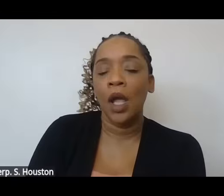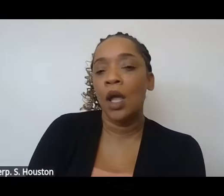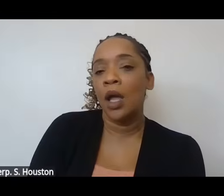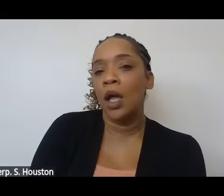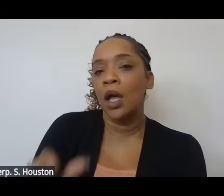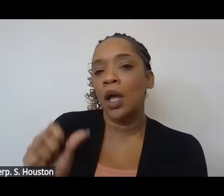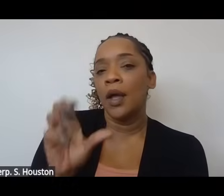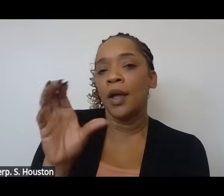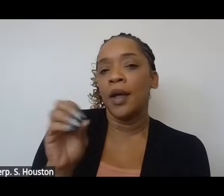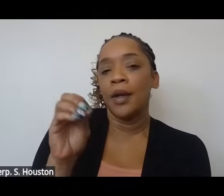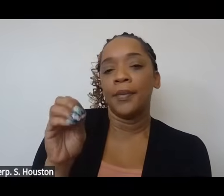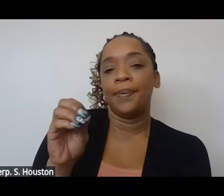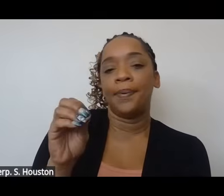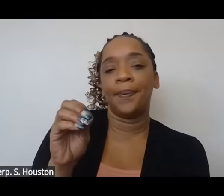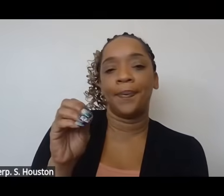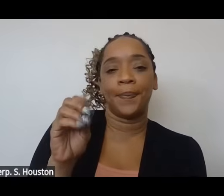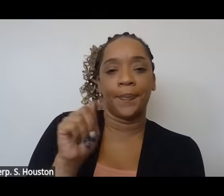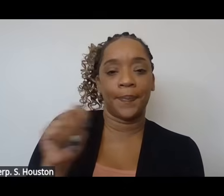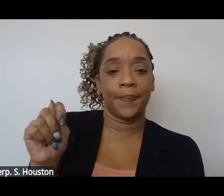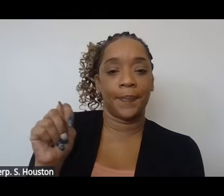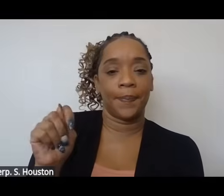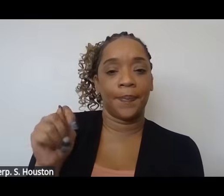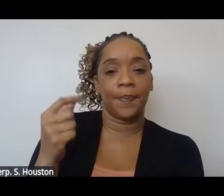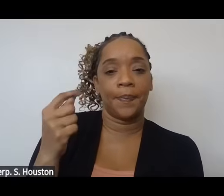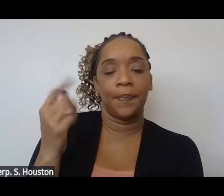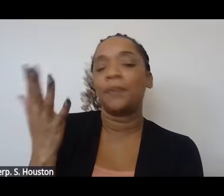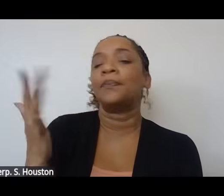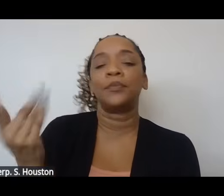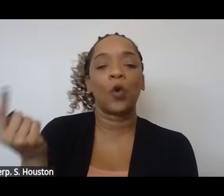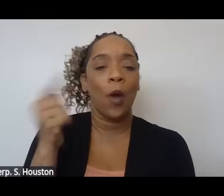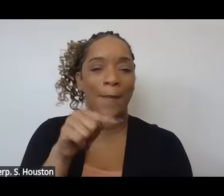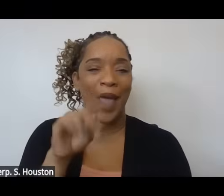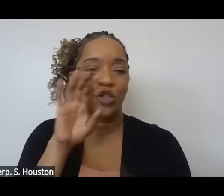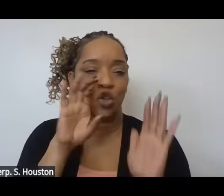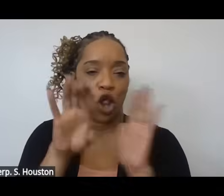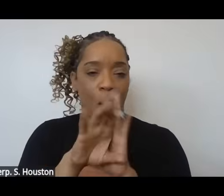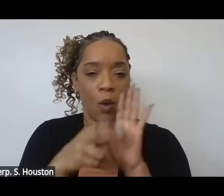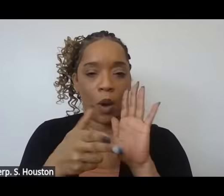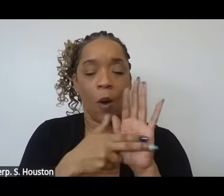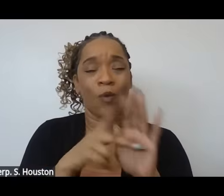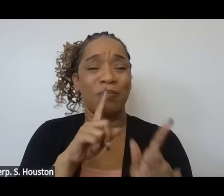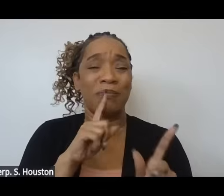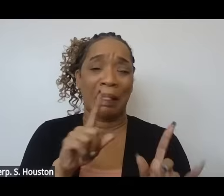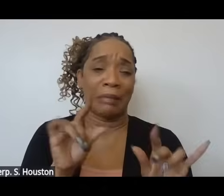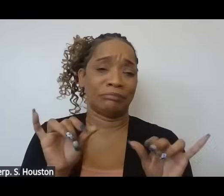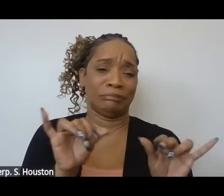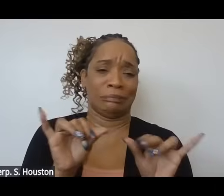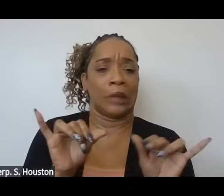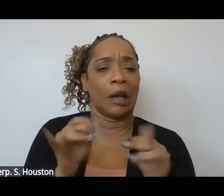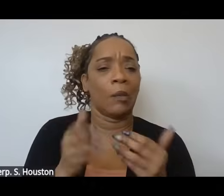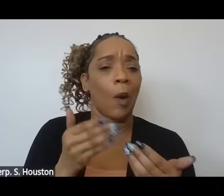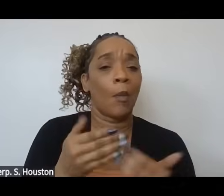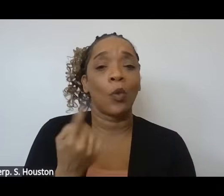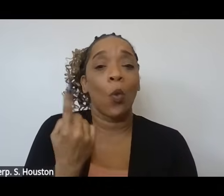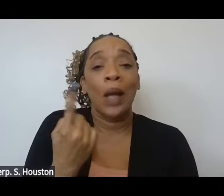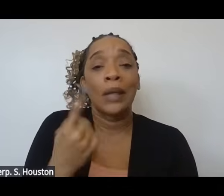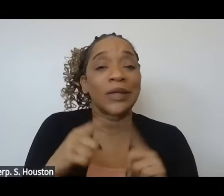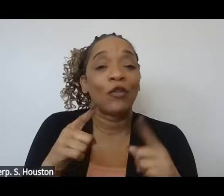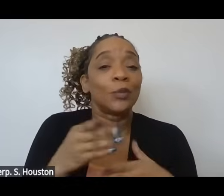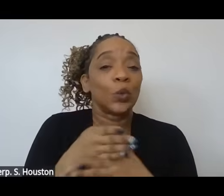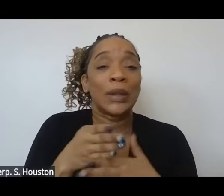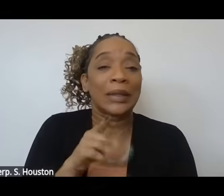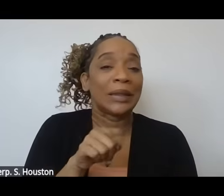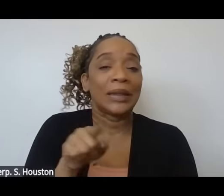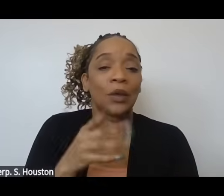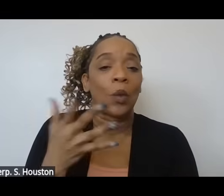The one going back to the logo, they're basically the same thing. The one difference between the two is the